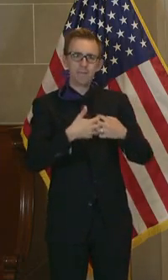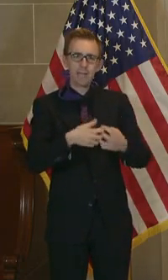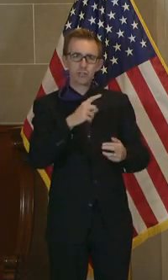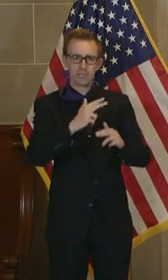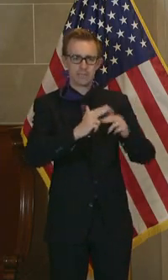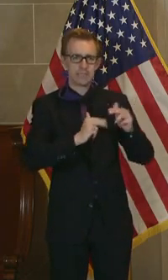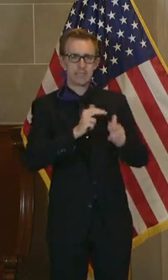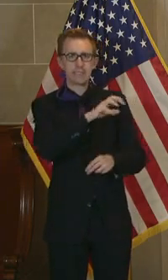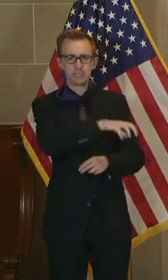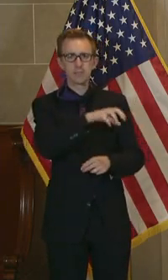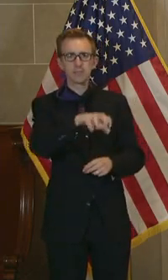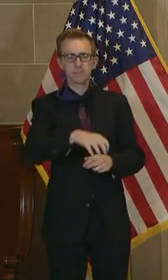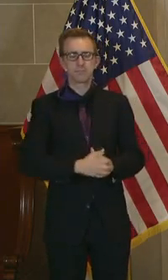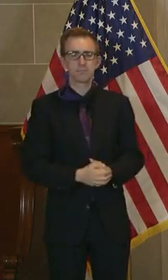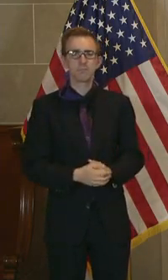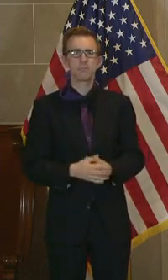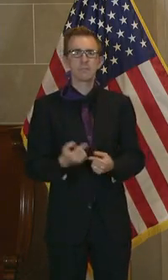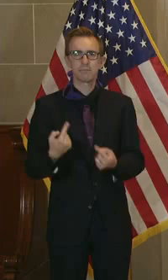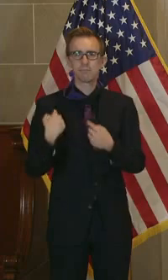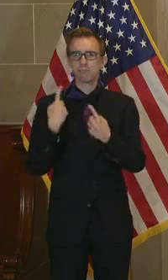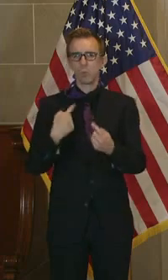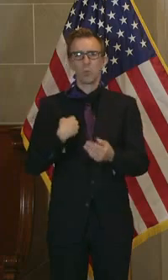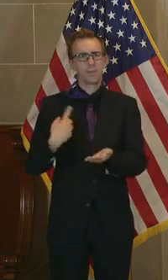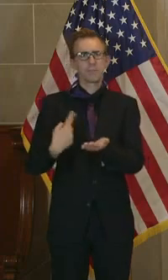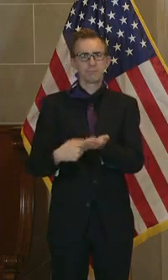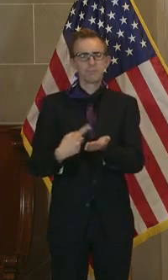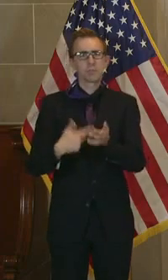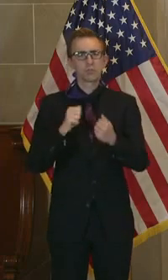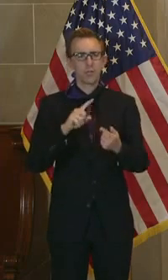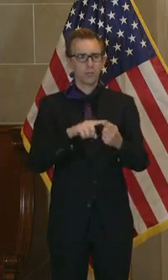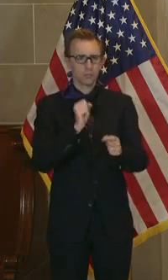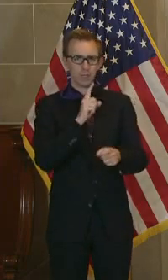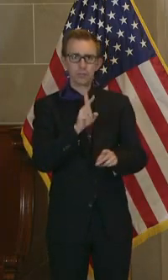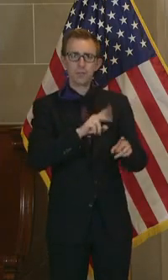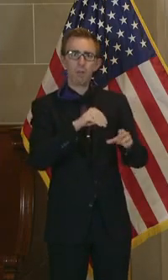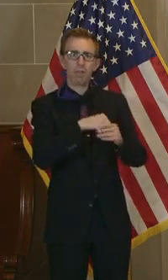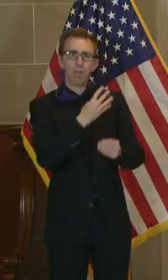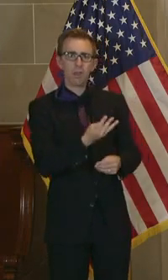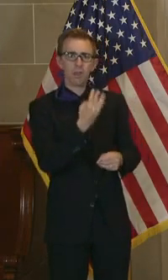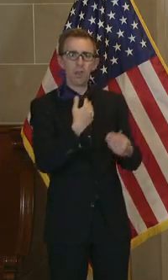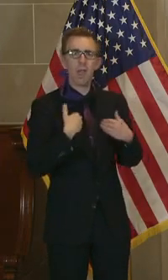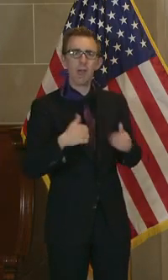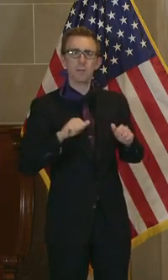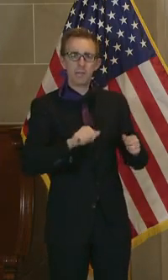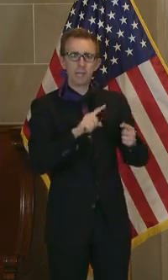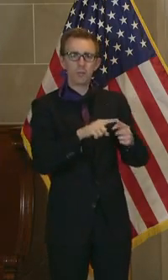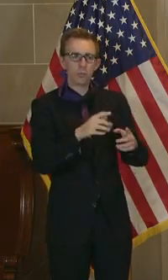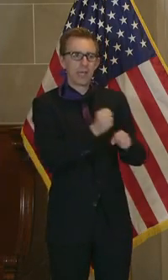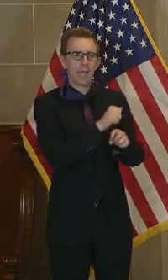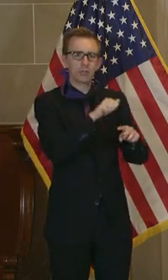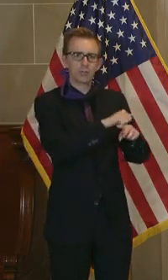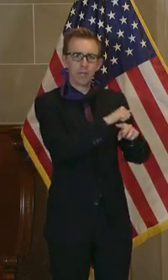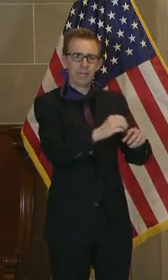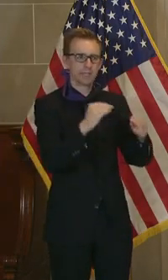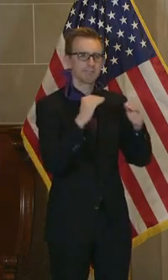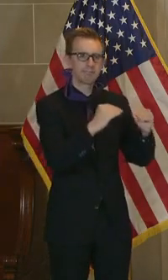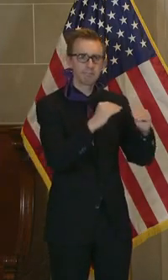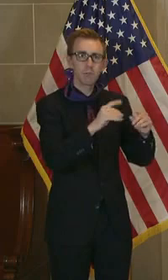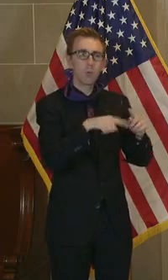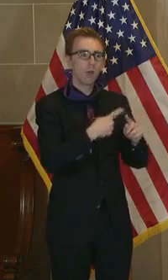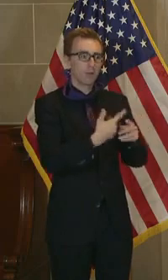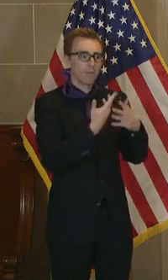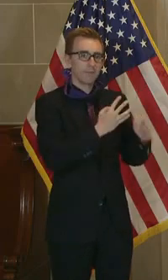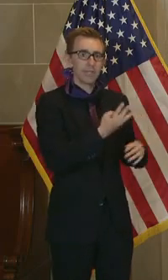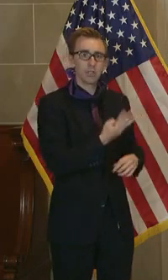of the other things we've talked about since day one is making people that are incarcerated get the ability to have some sort of training so they can come back out and